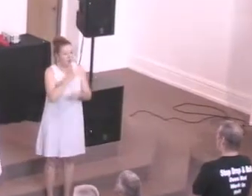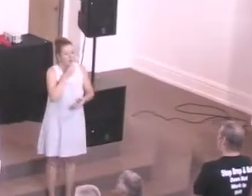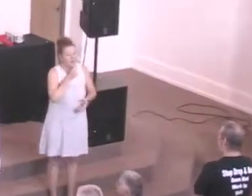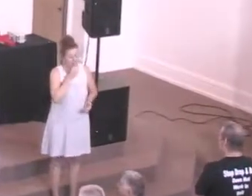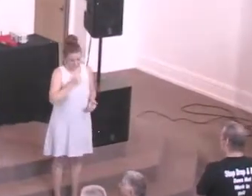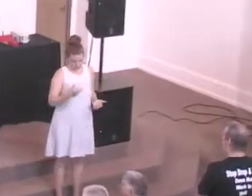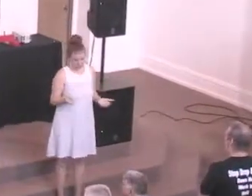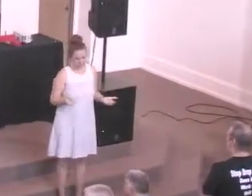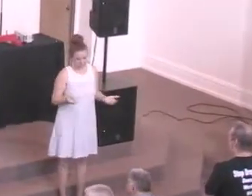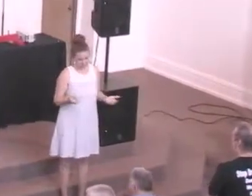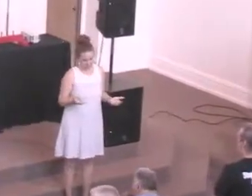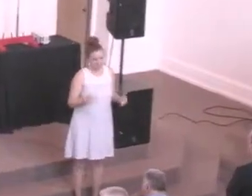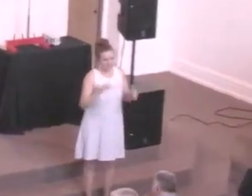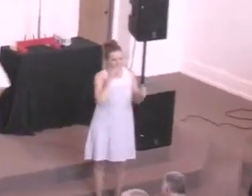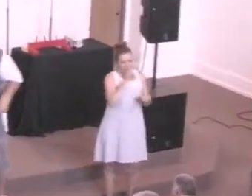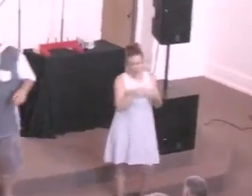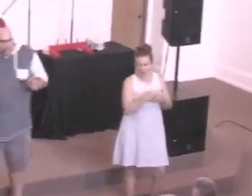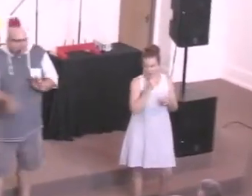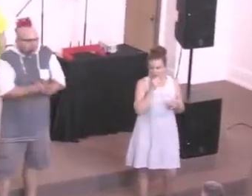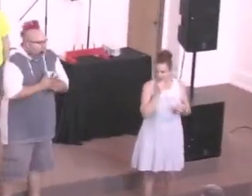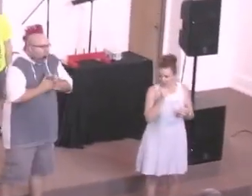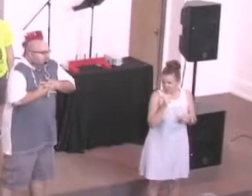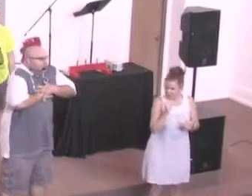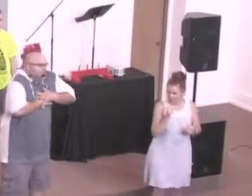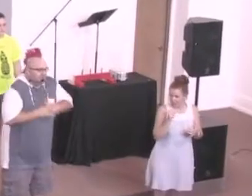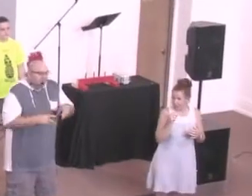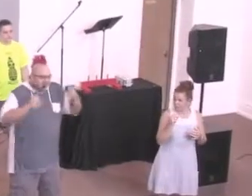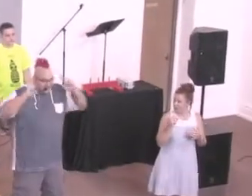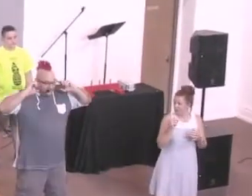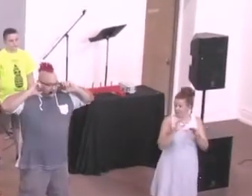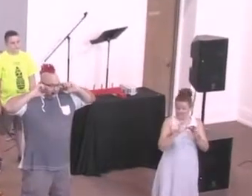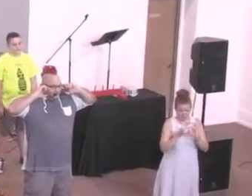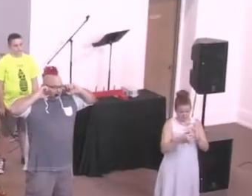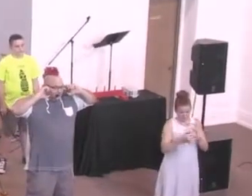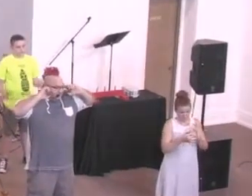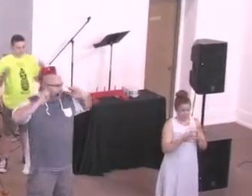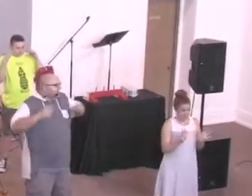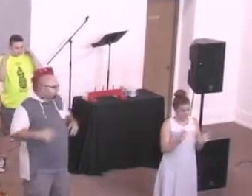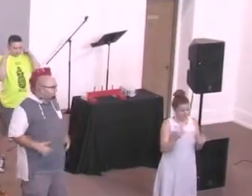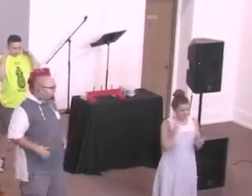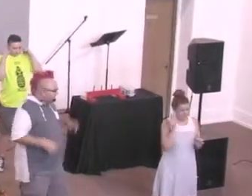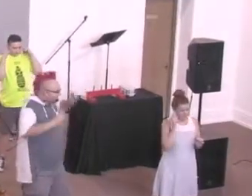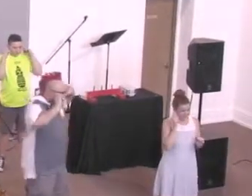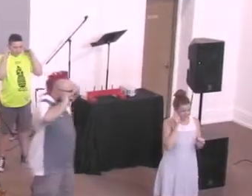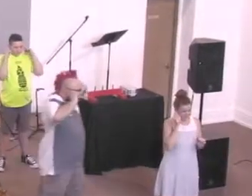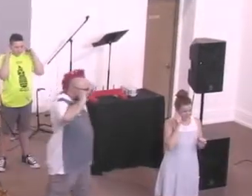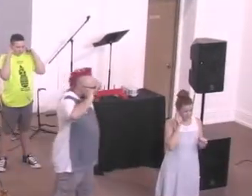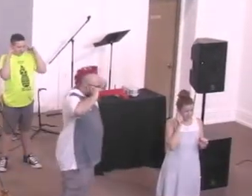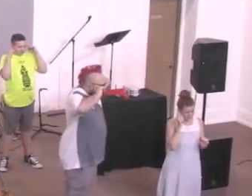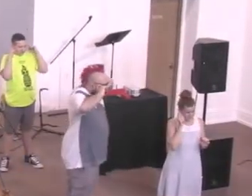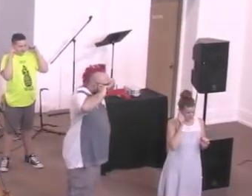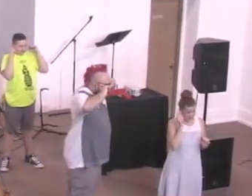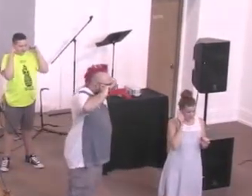expect of you what I expect of my kids. I'm going to ask you to simply listen. Everyone look at your neighbor and say, listen.